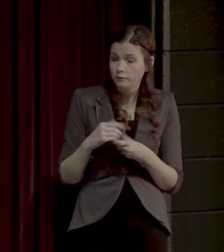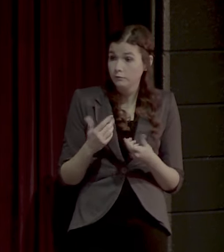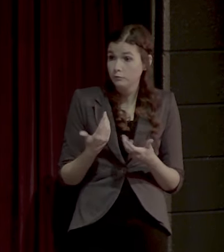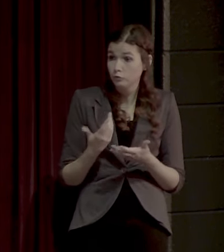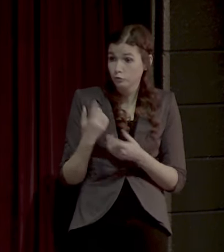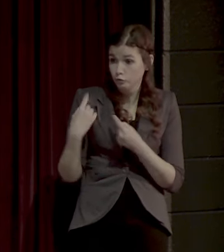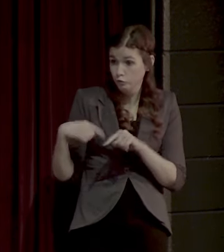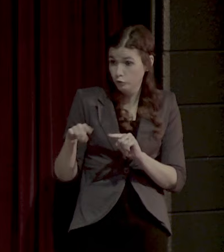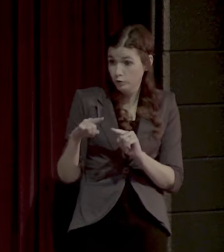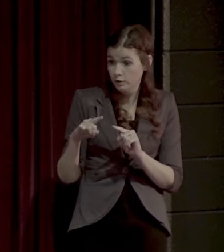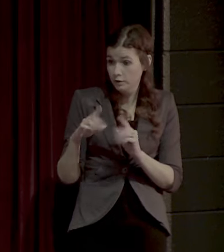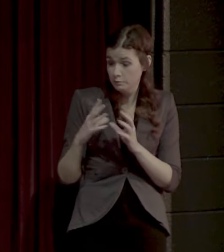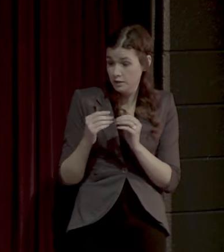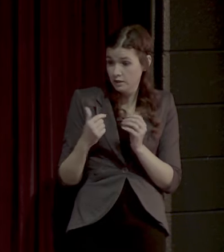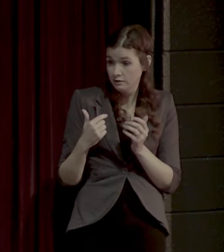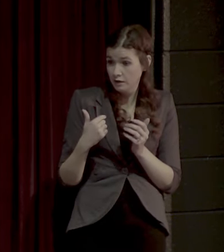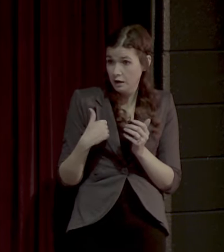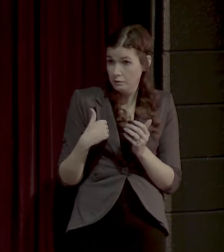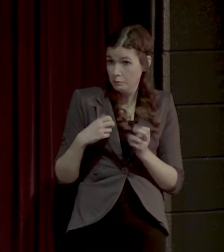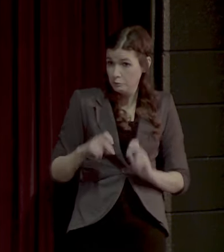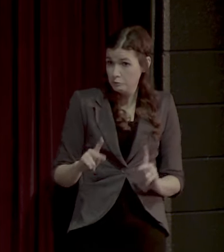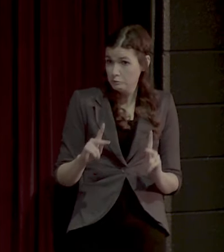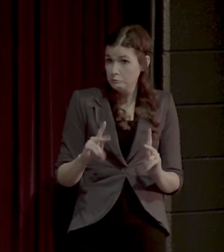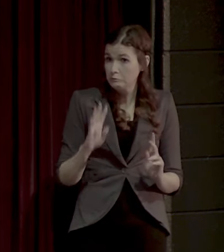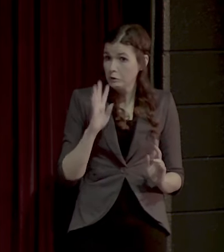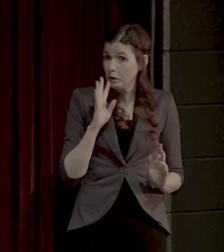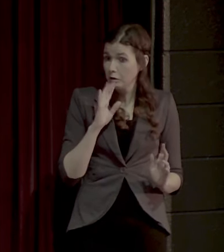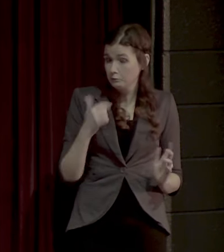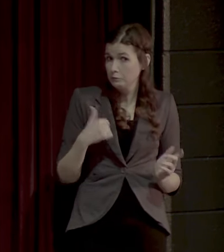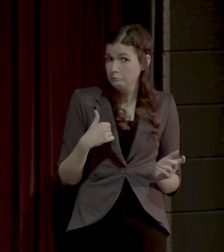to have a voice. All I had to do was speak up.